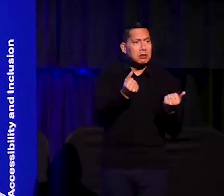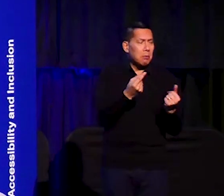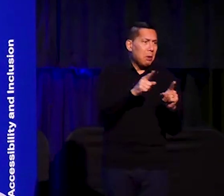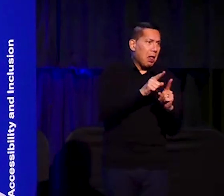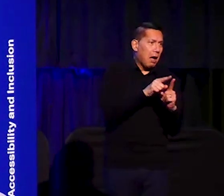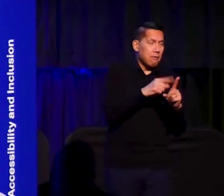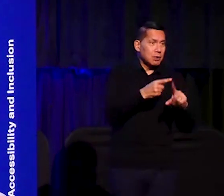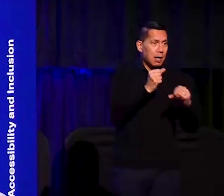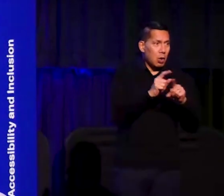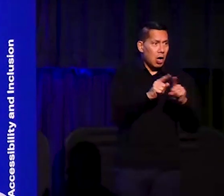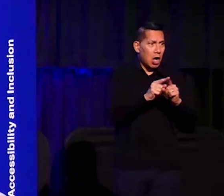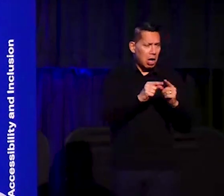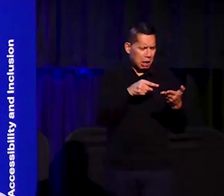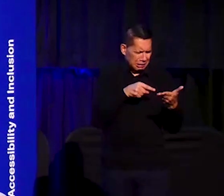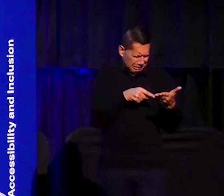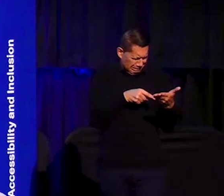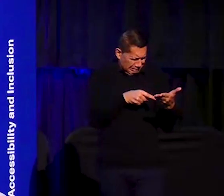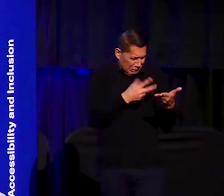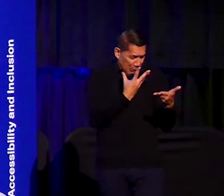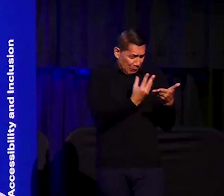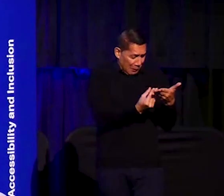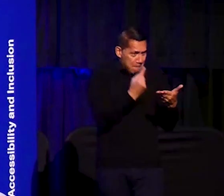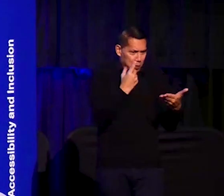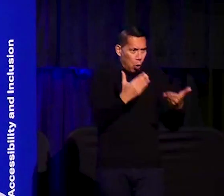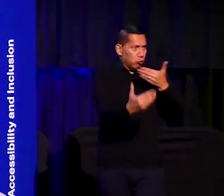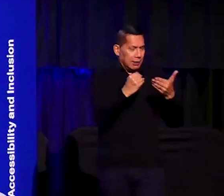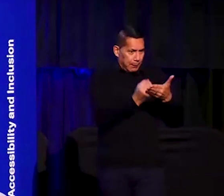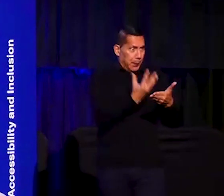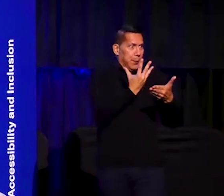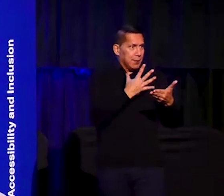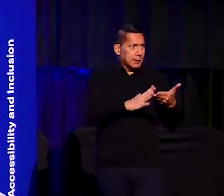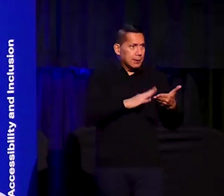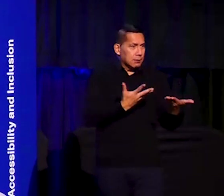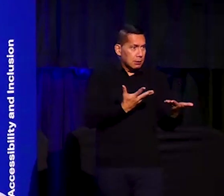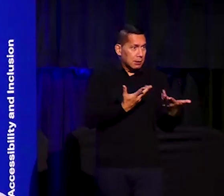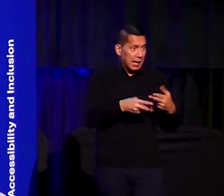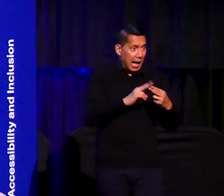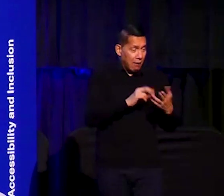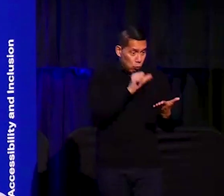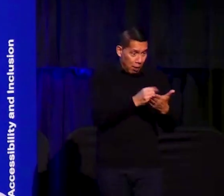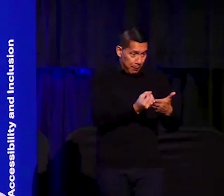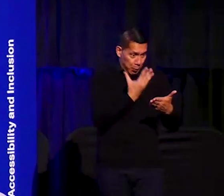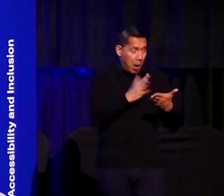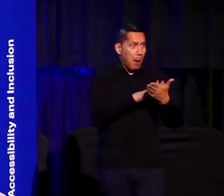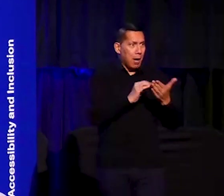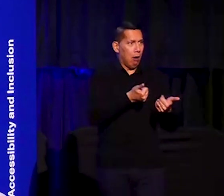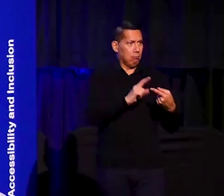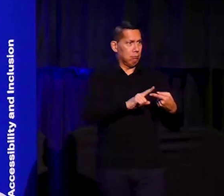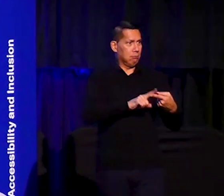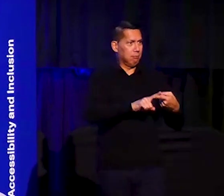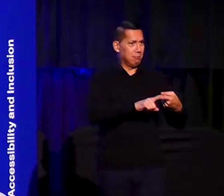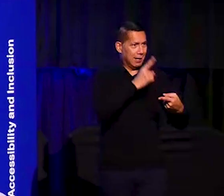the contrast on your thing. You need to have your contrast at a certain level for it to survive the various ways in which people's vision